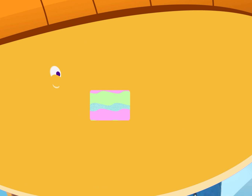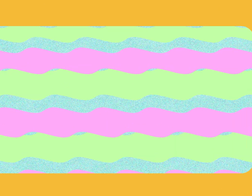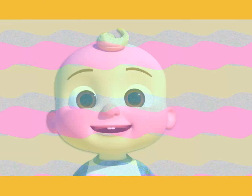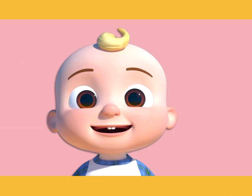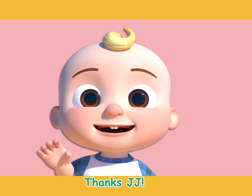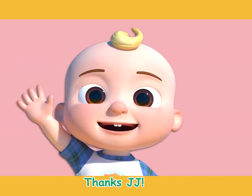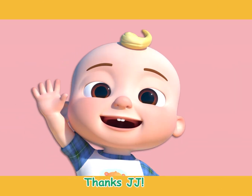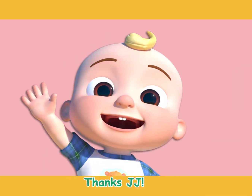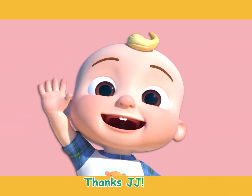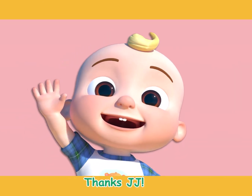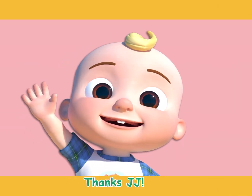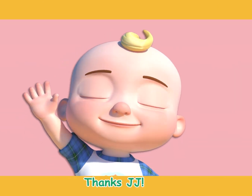Thanks, JJ.